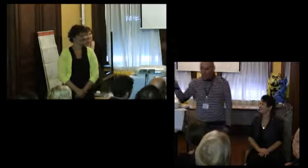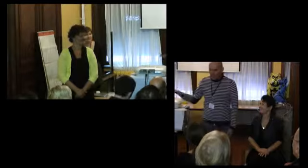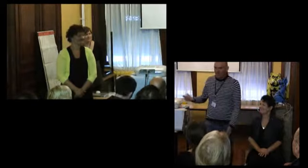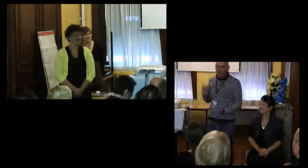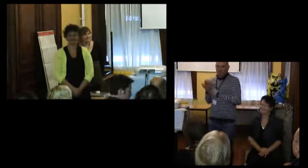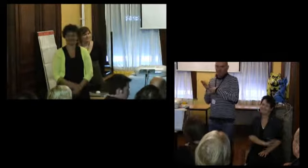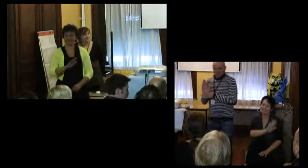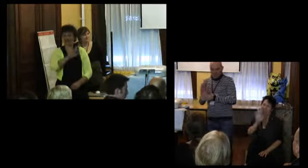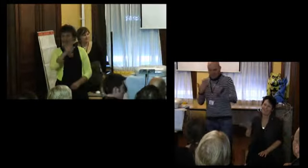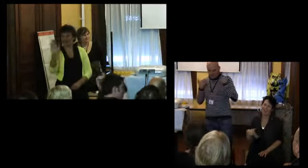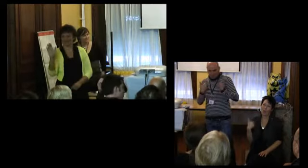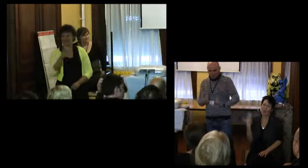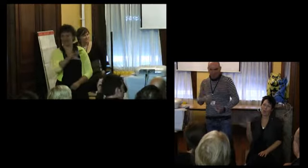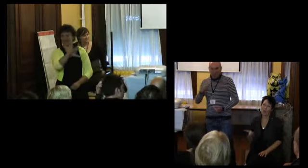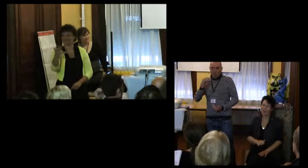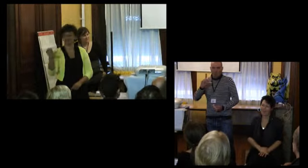Hello everybody.